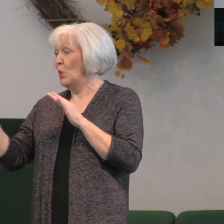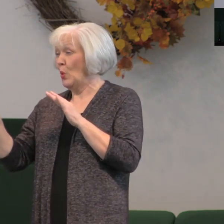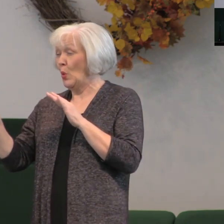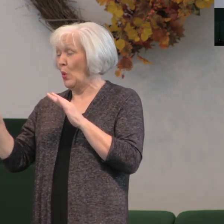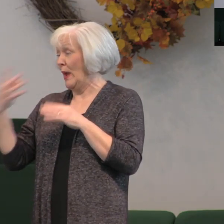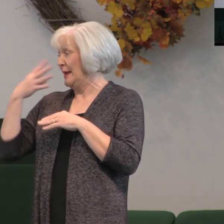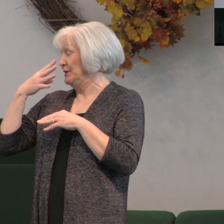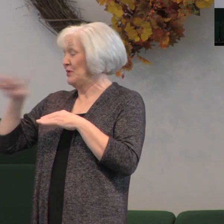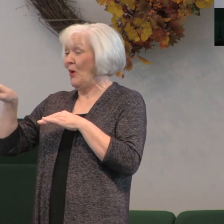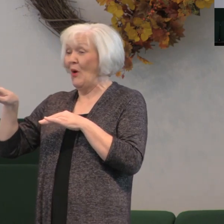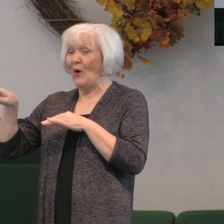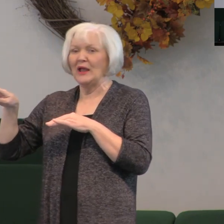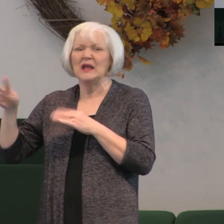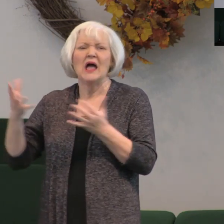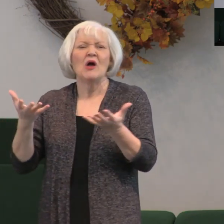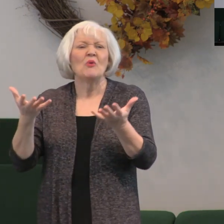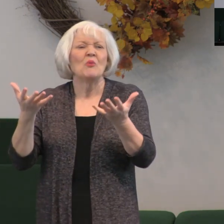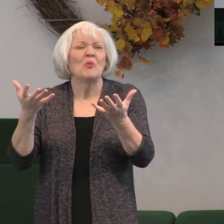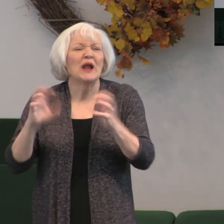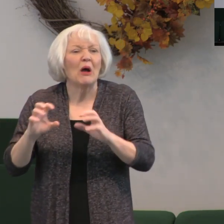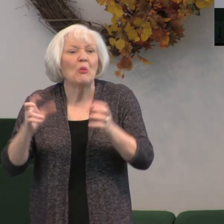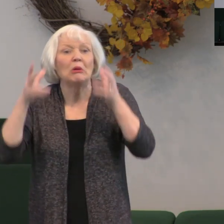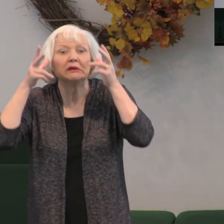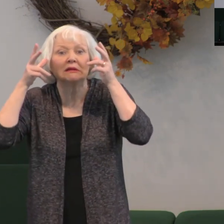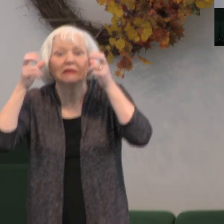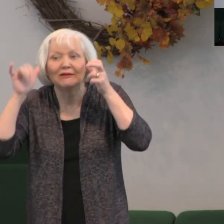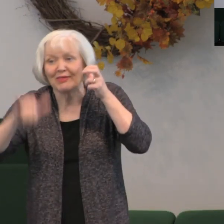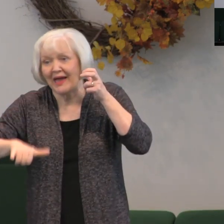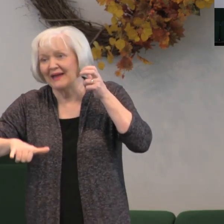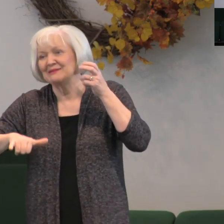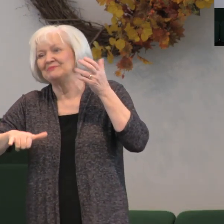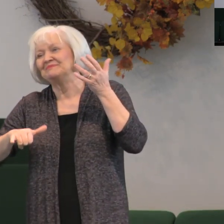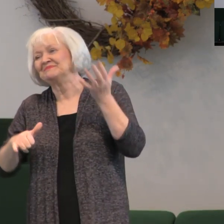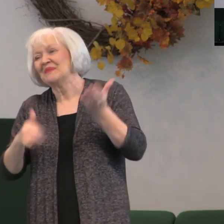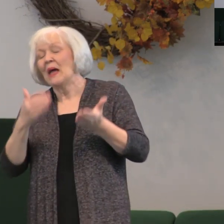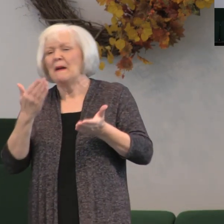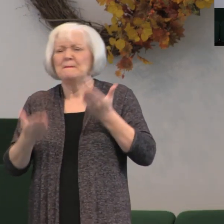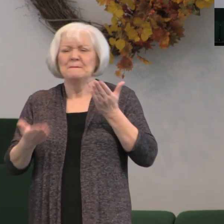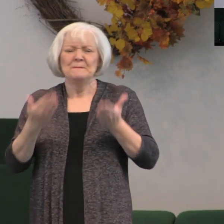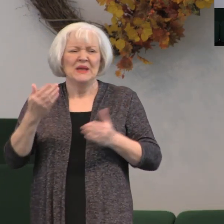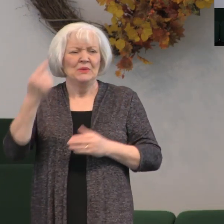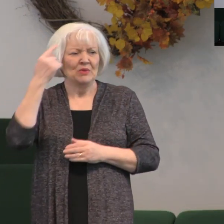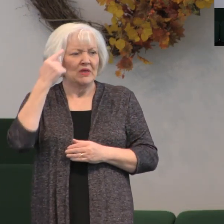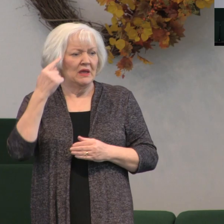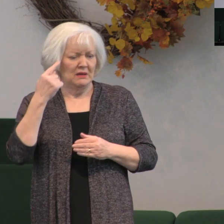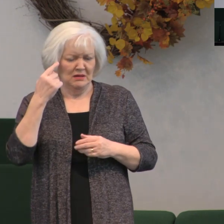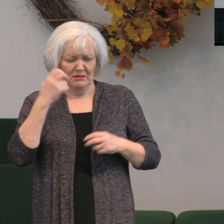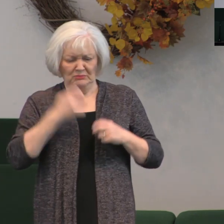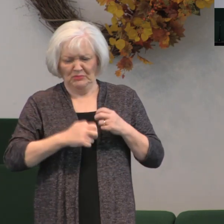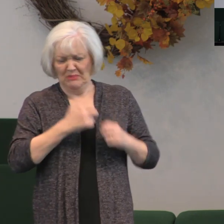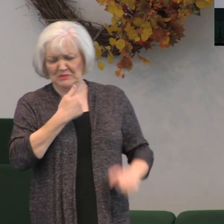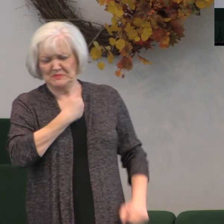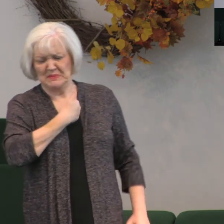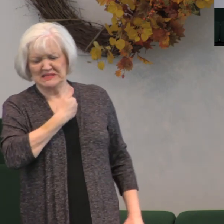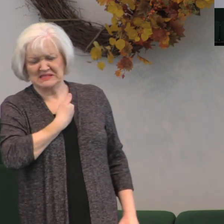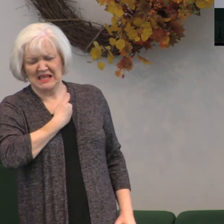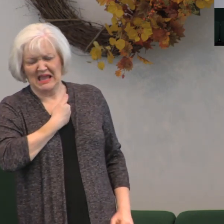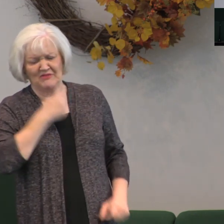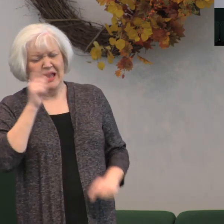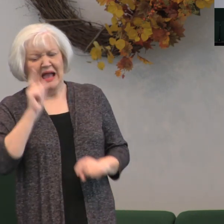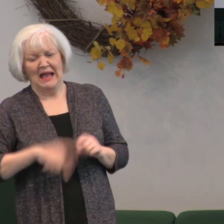anything to do with it. We don't even want to hear it. Maybe we think, I've got my own problems to deal with. I don't